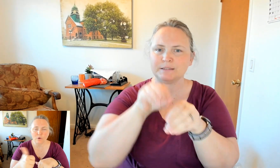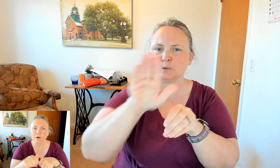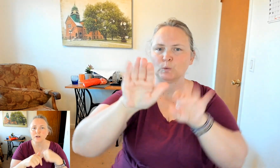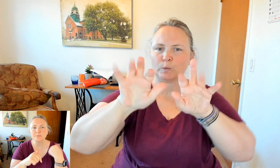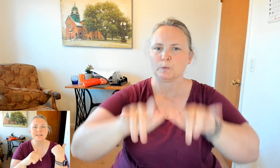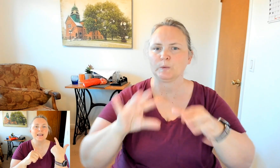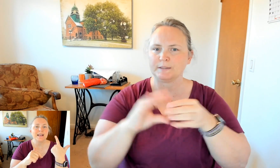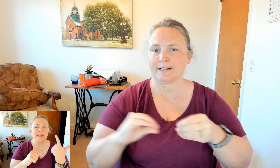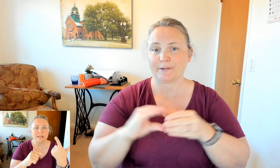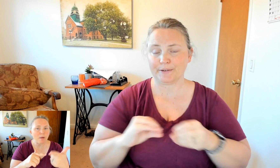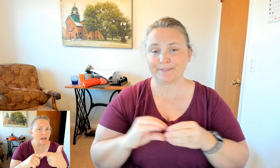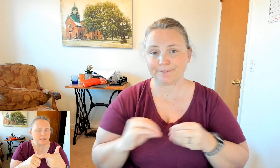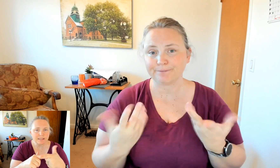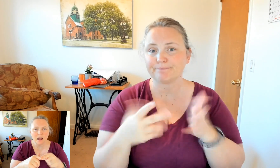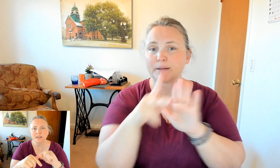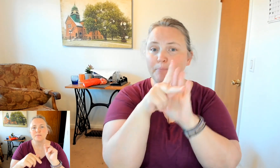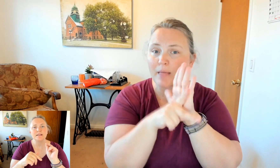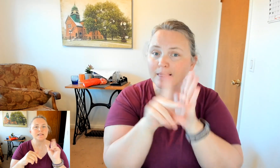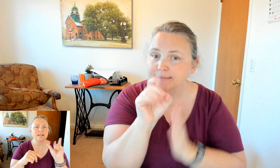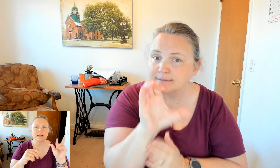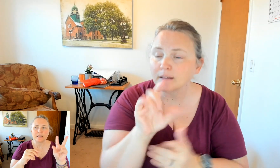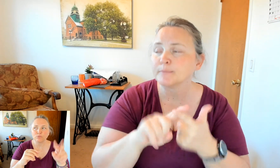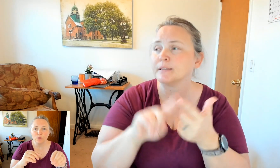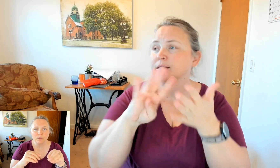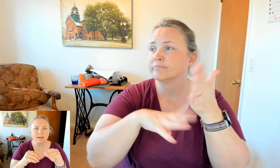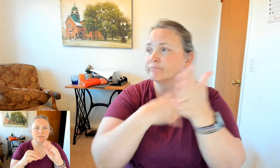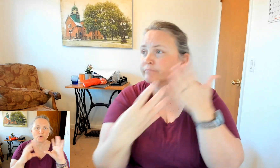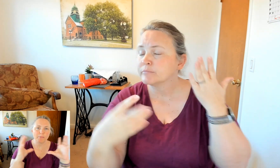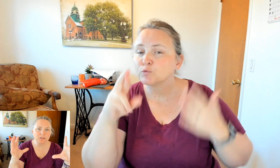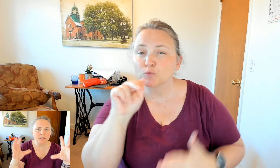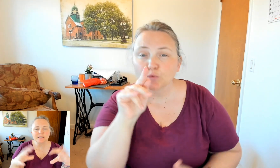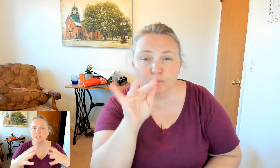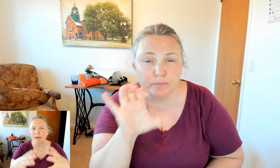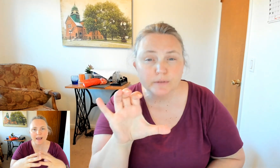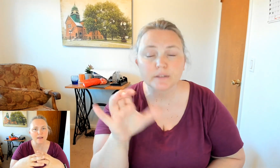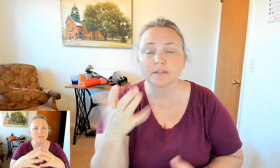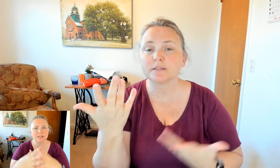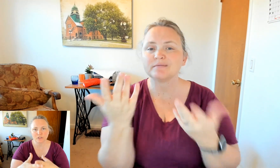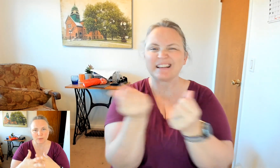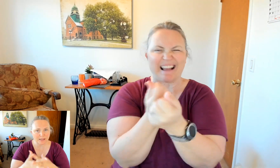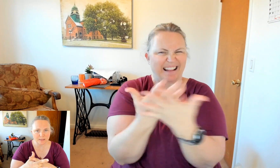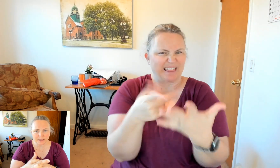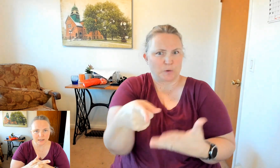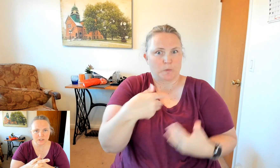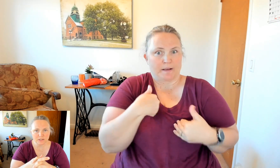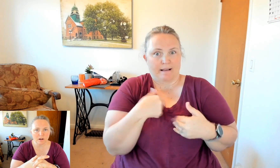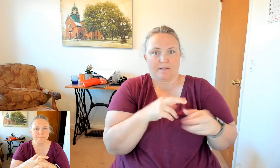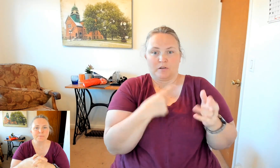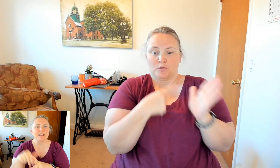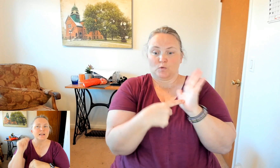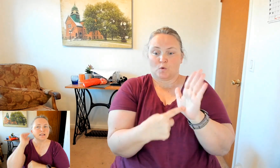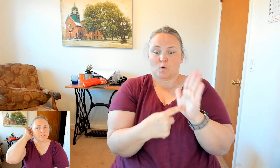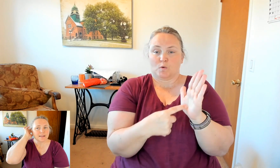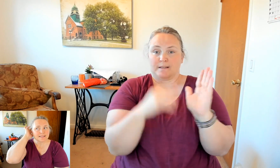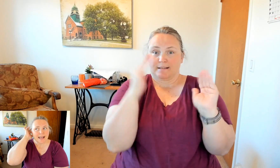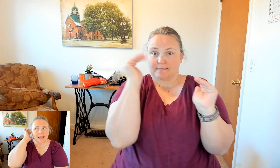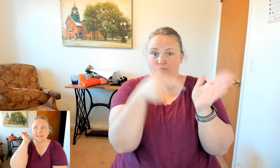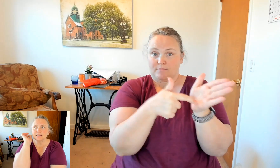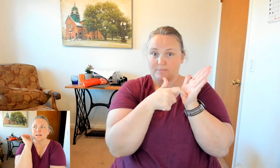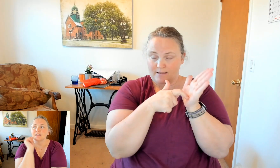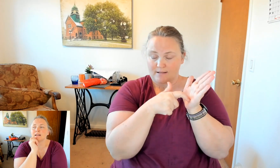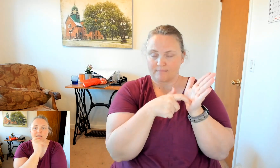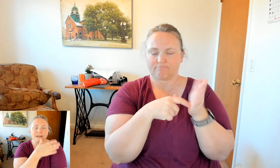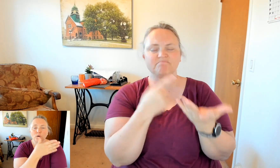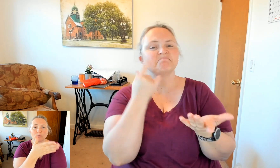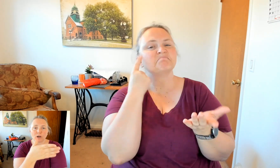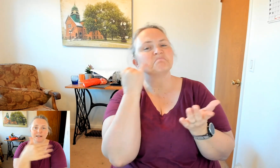evaluation forms, in the policy documents, in any rubrics or matrix that you have that tells you what the expectations are. If it